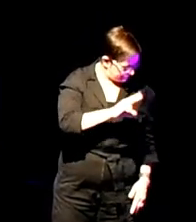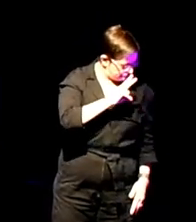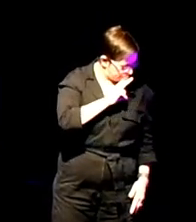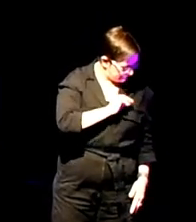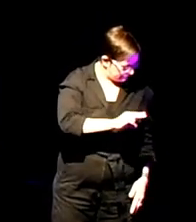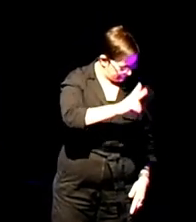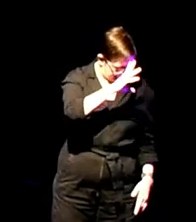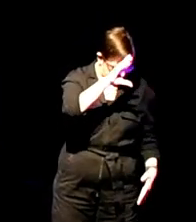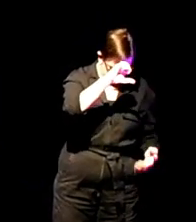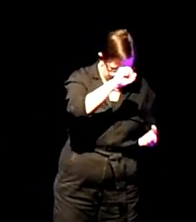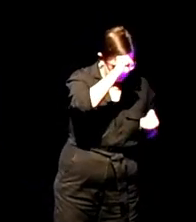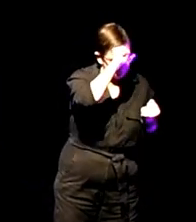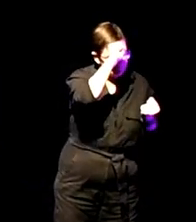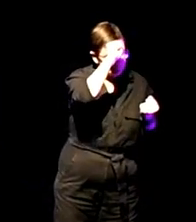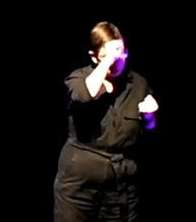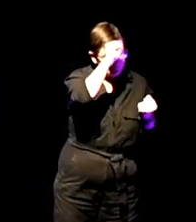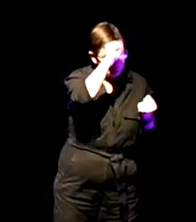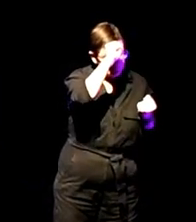to memory.